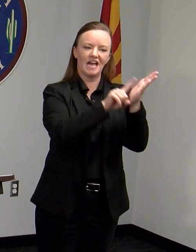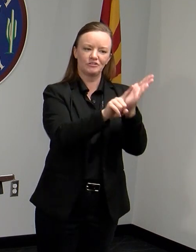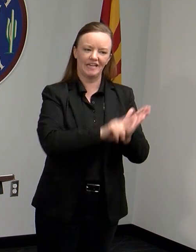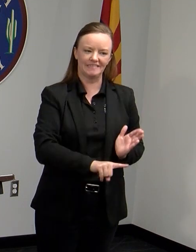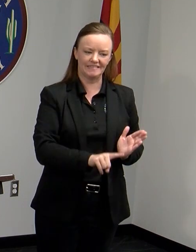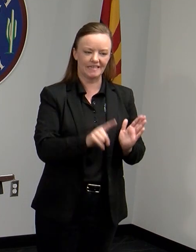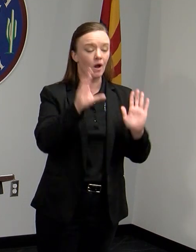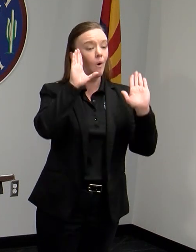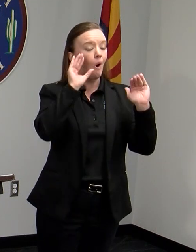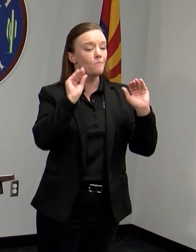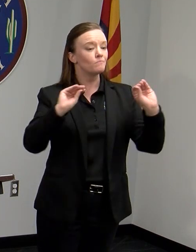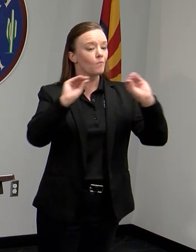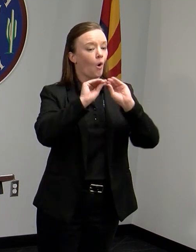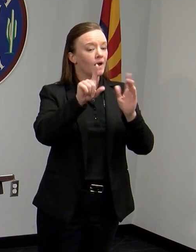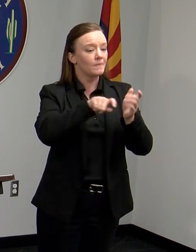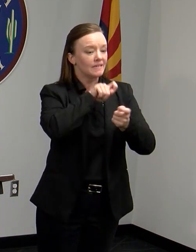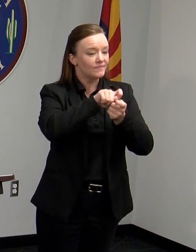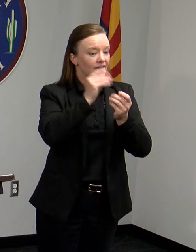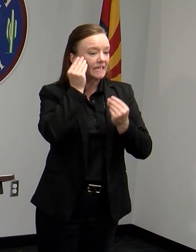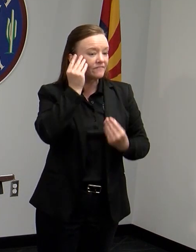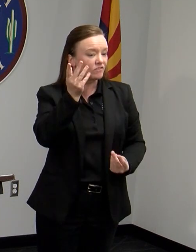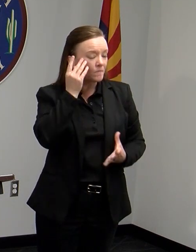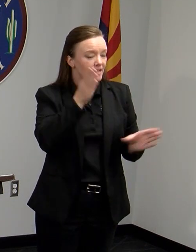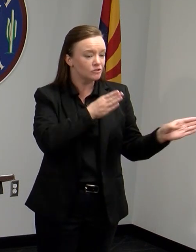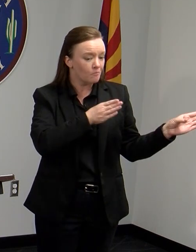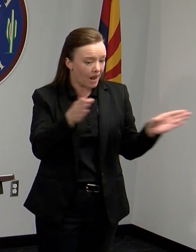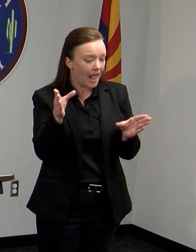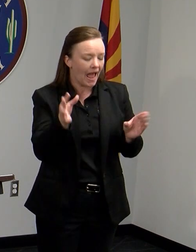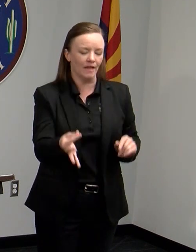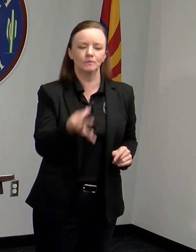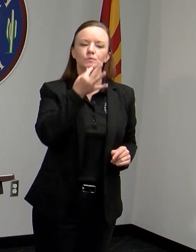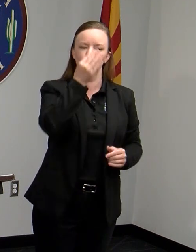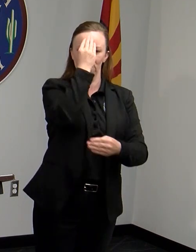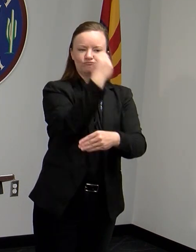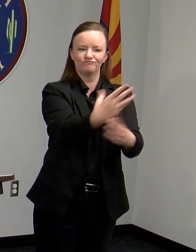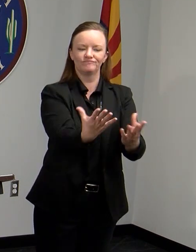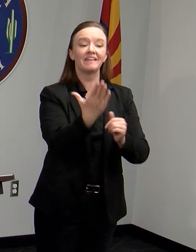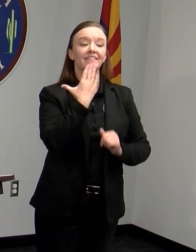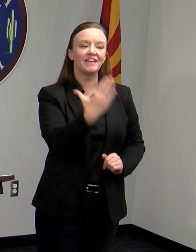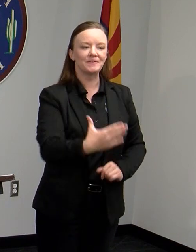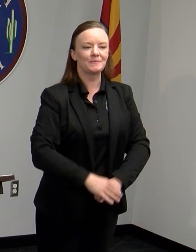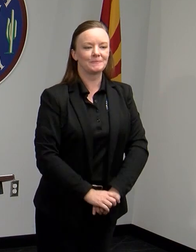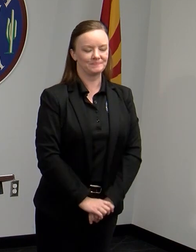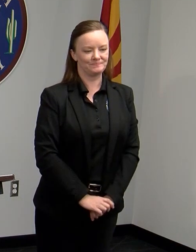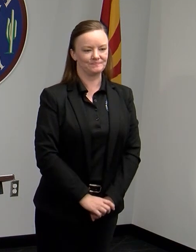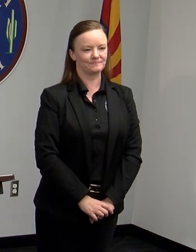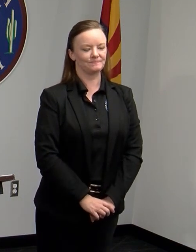more specific information on that plan coming very soon. Thank you.